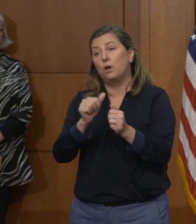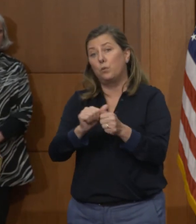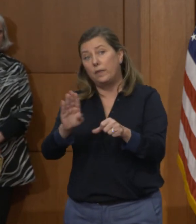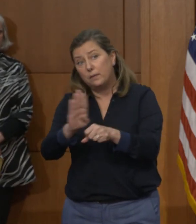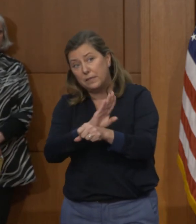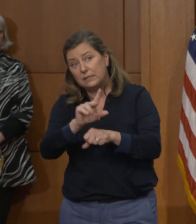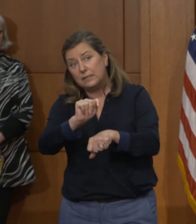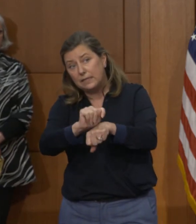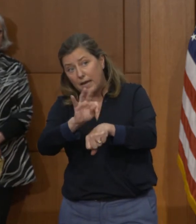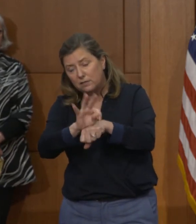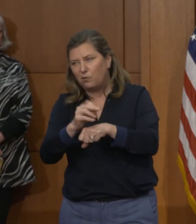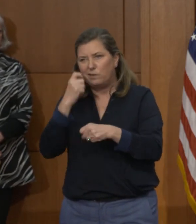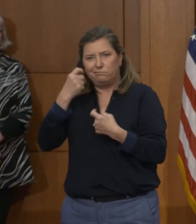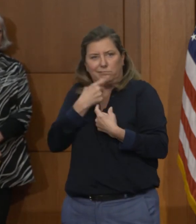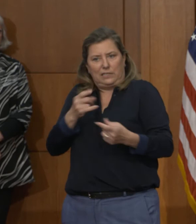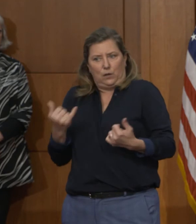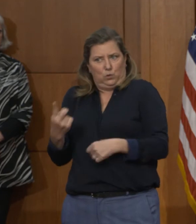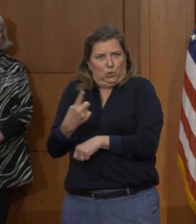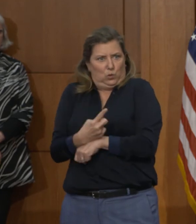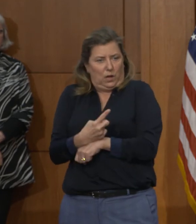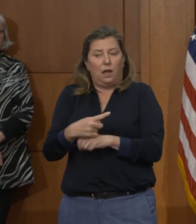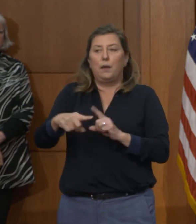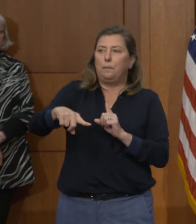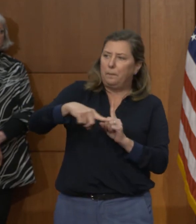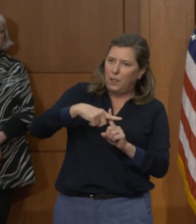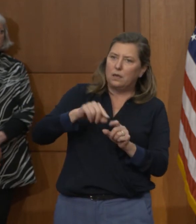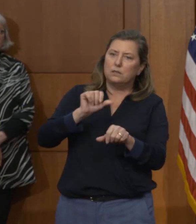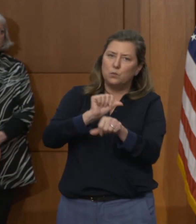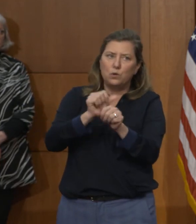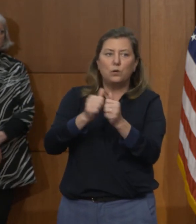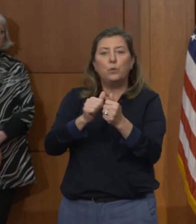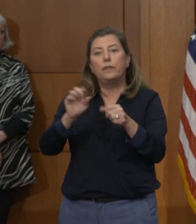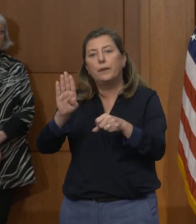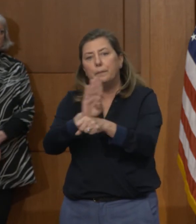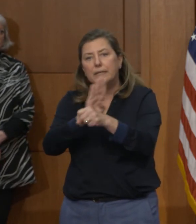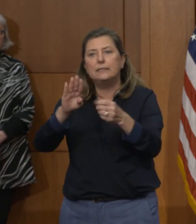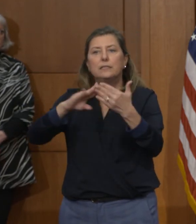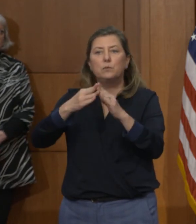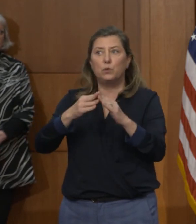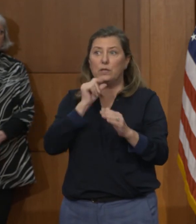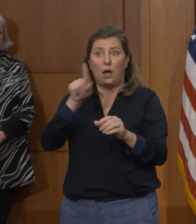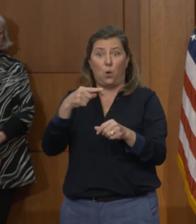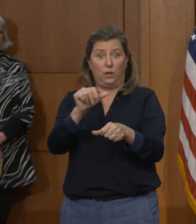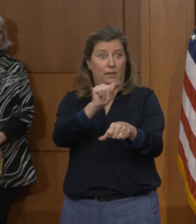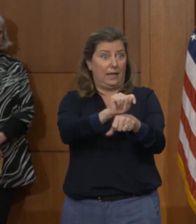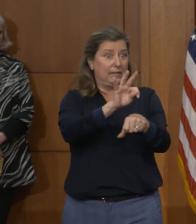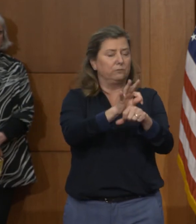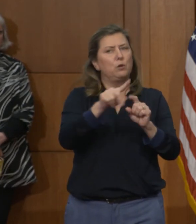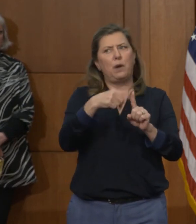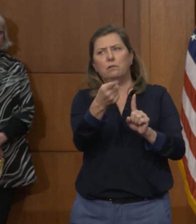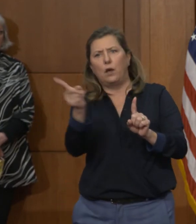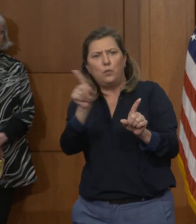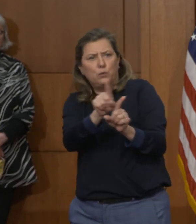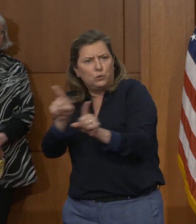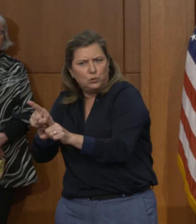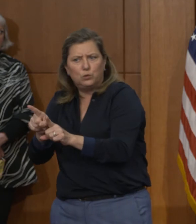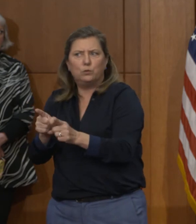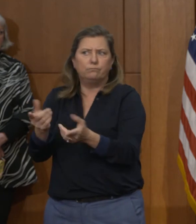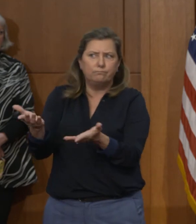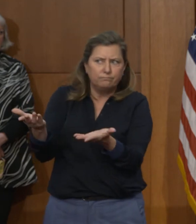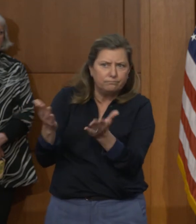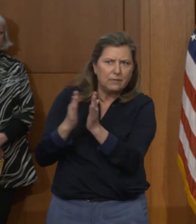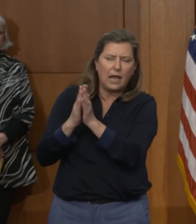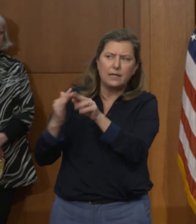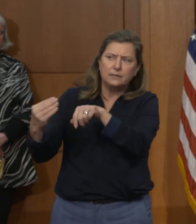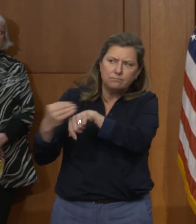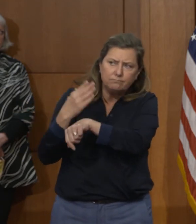that the governor announced earlier today, as well as with business community members outside of that task force. We're really seeking their guidance and